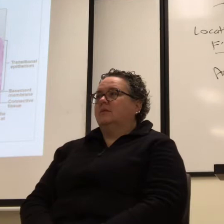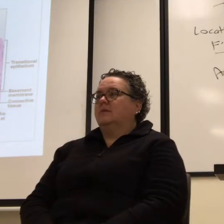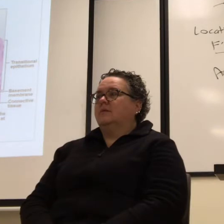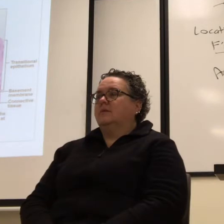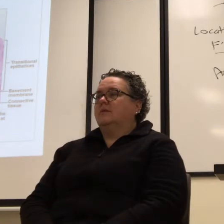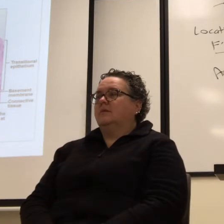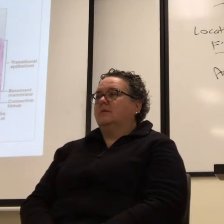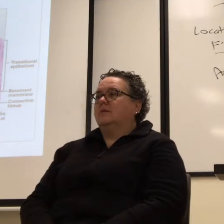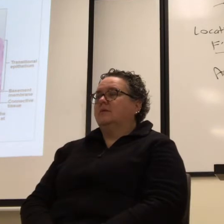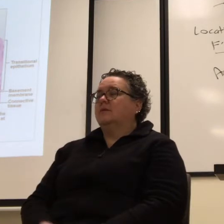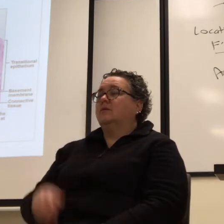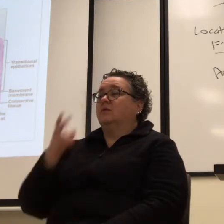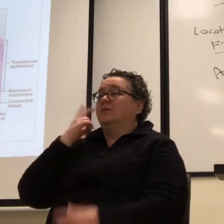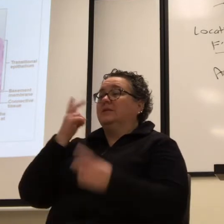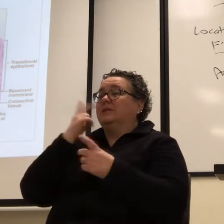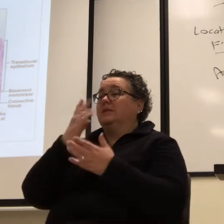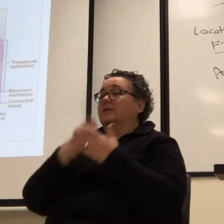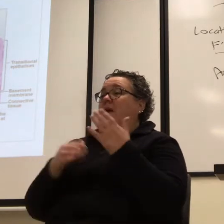binucleated.